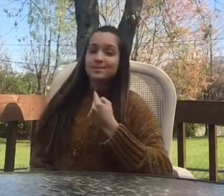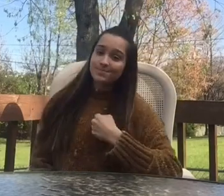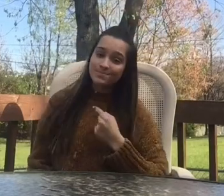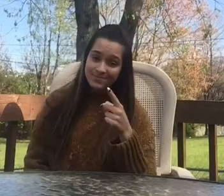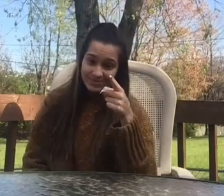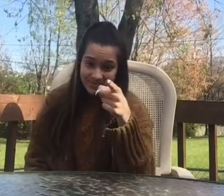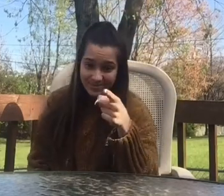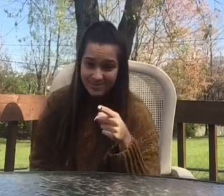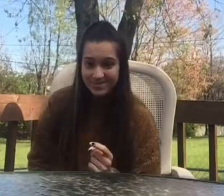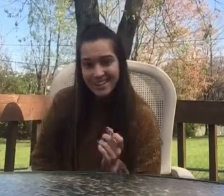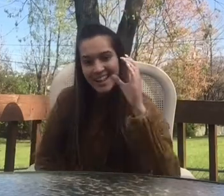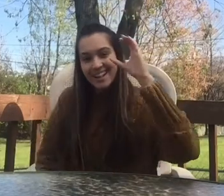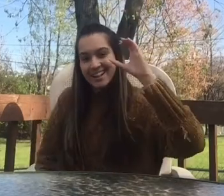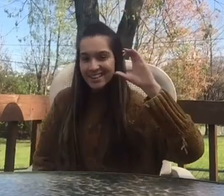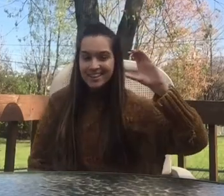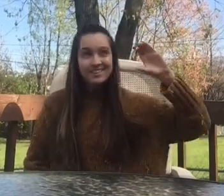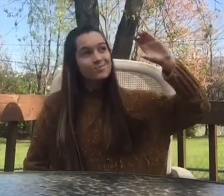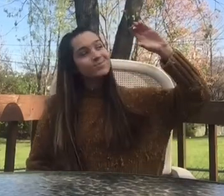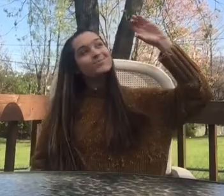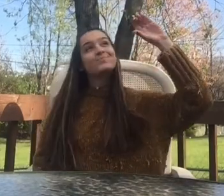me, you, and the